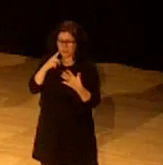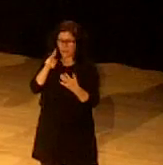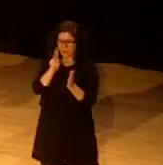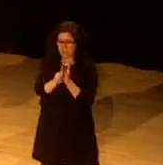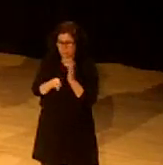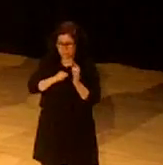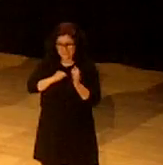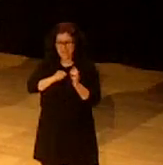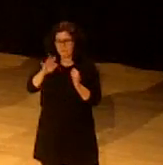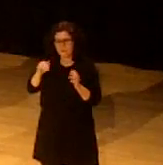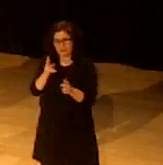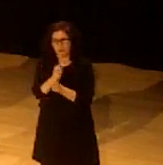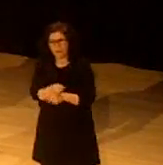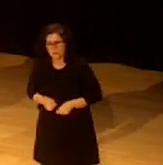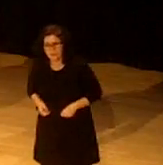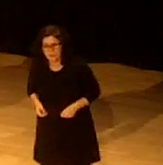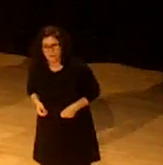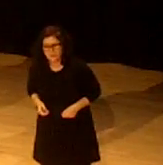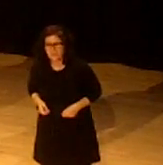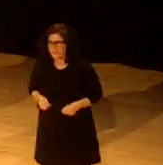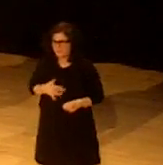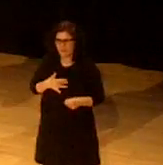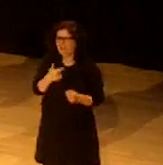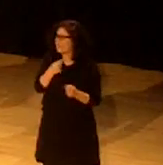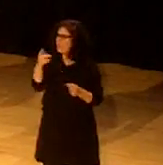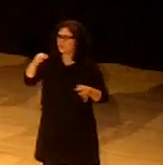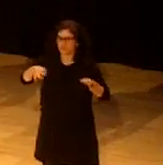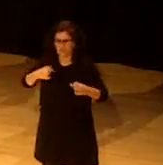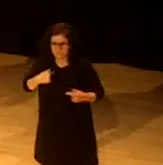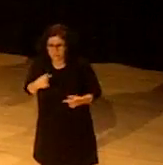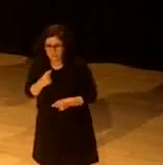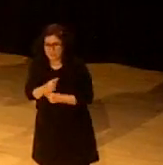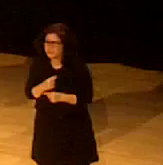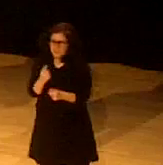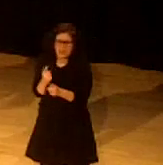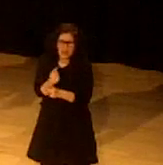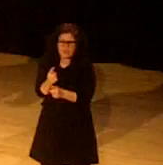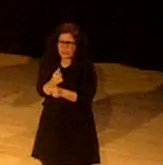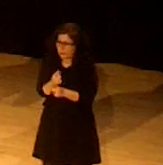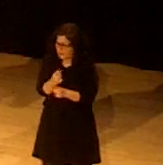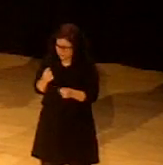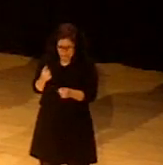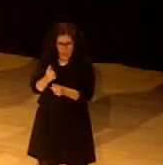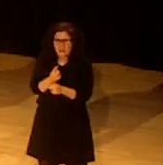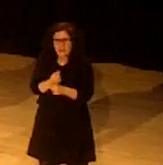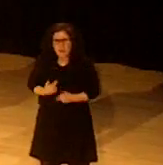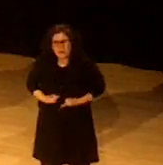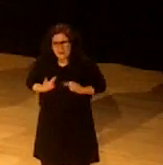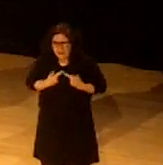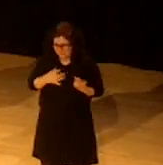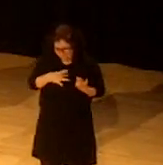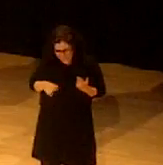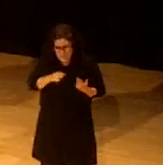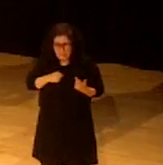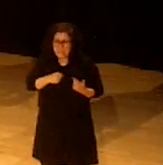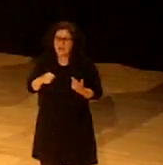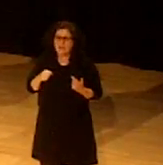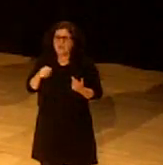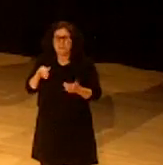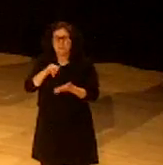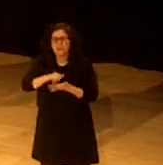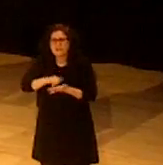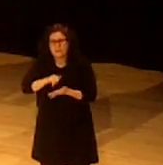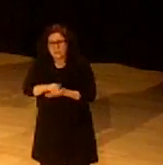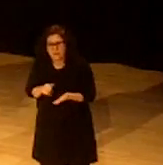or feeling that people are not judging you on every level, that to just be ordinary where you feel capable of simply liking yourself, and